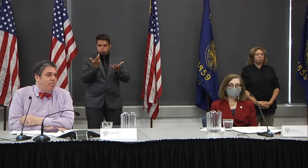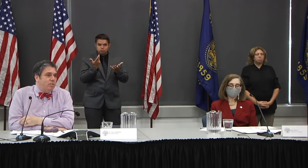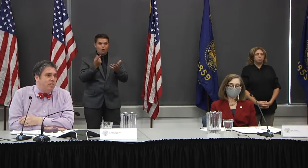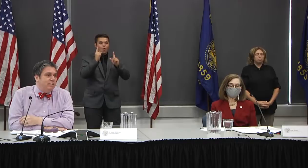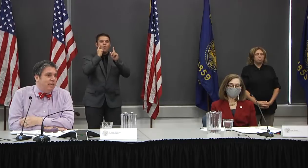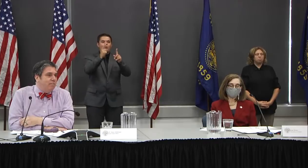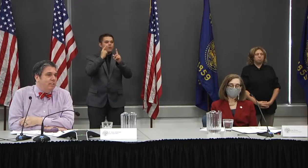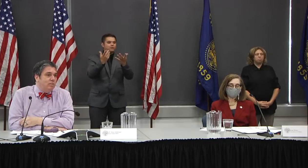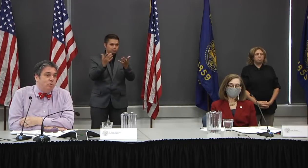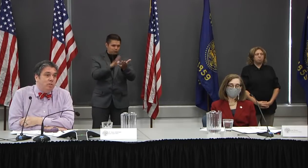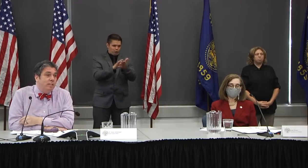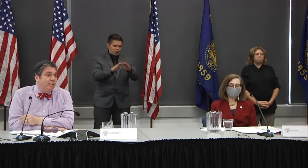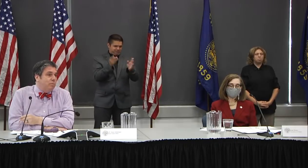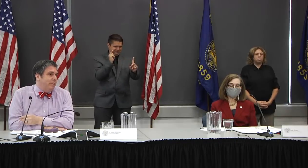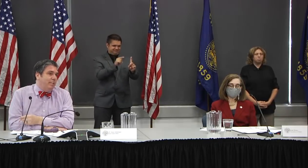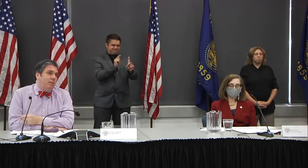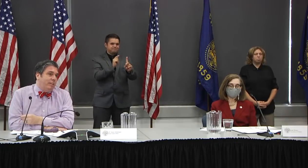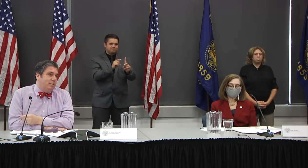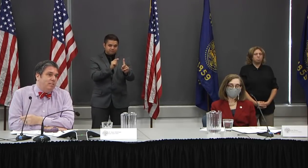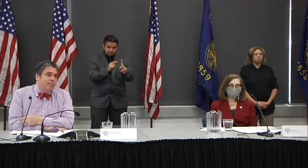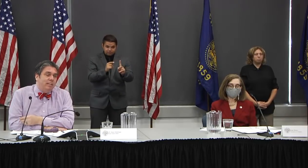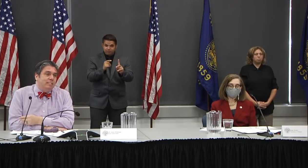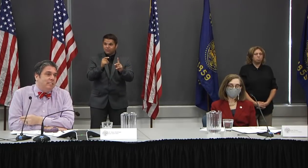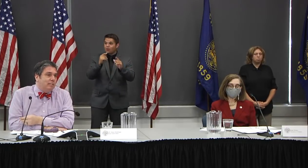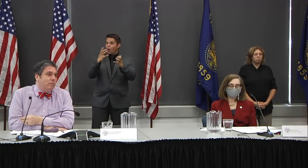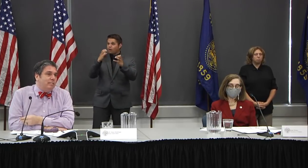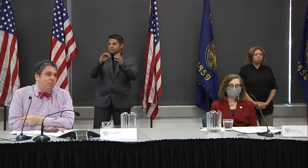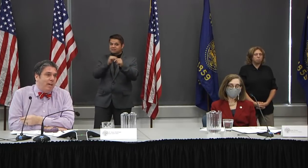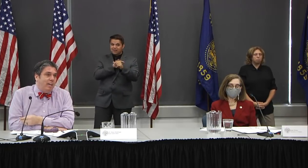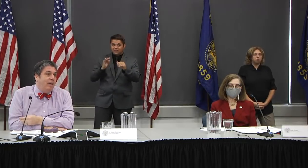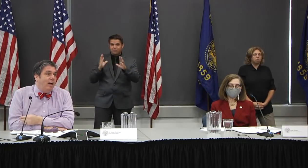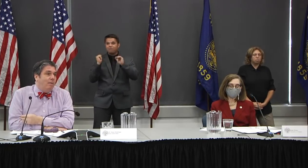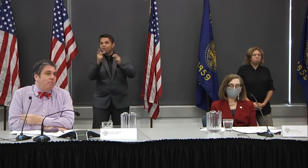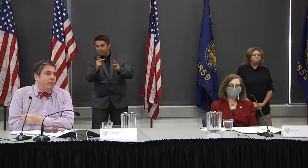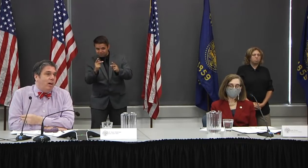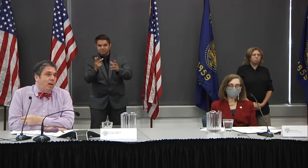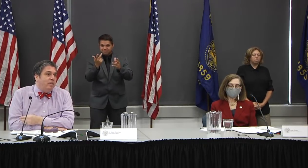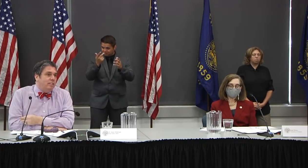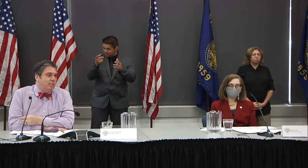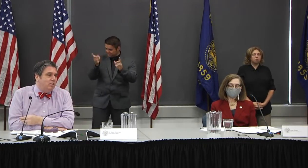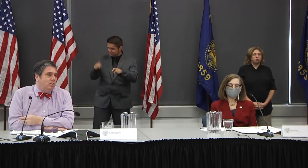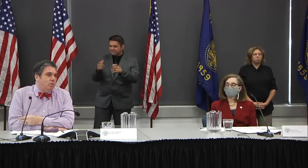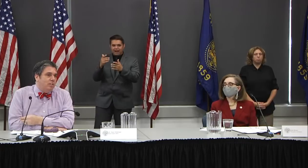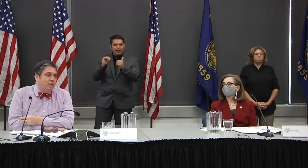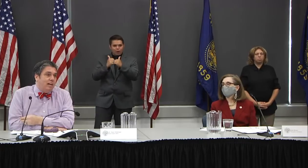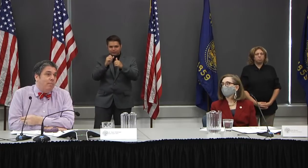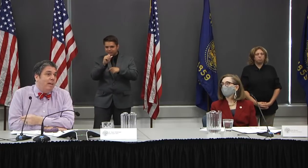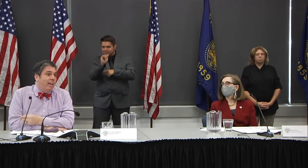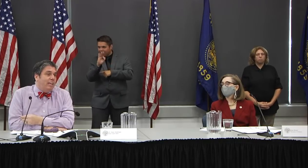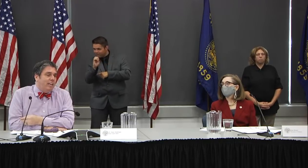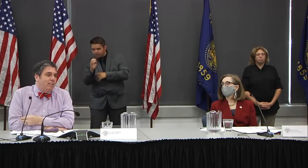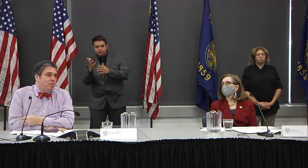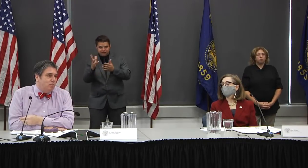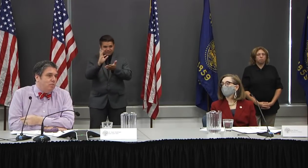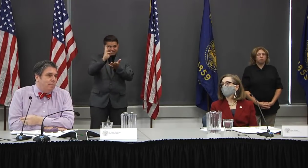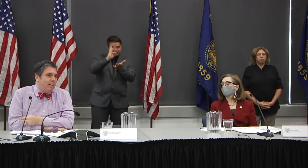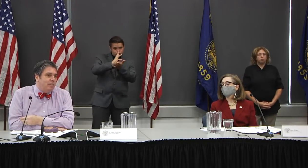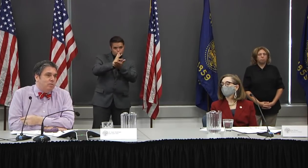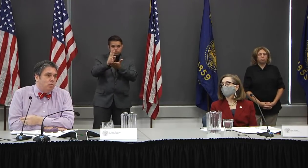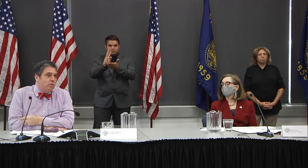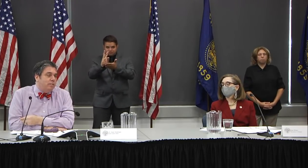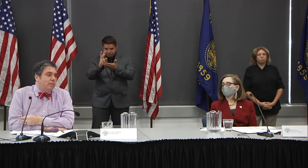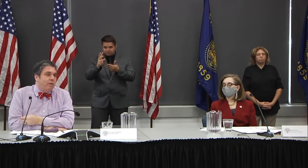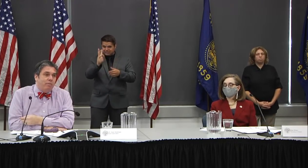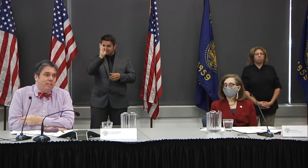and staff returning safely to school, is within our reach. It's 6 weeks away if we all continue to do our job, and getting those students back